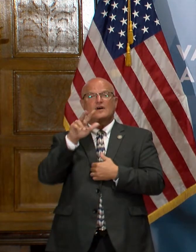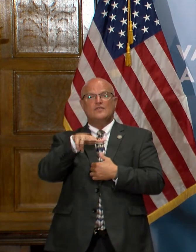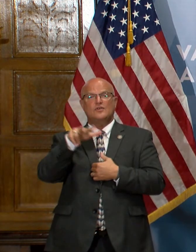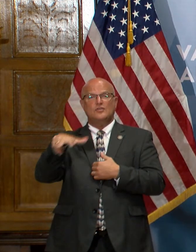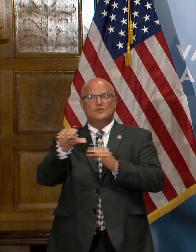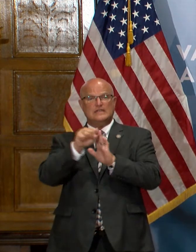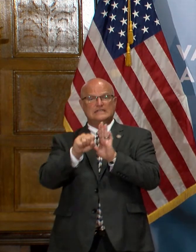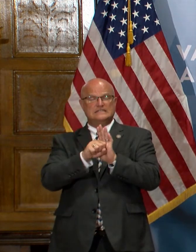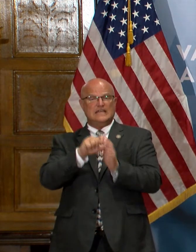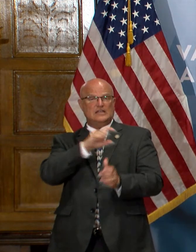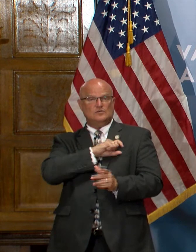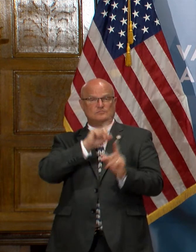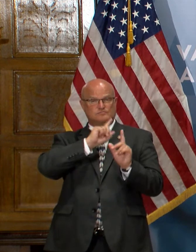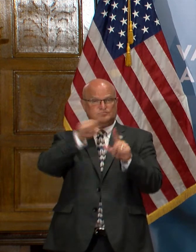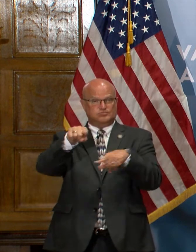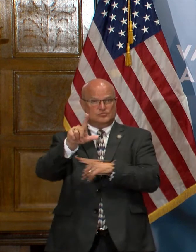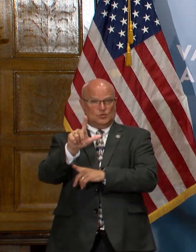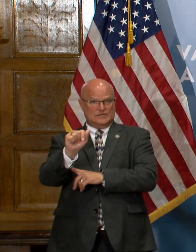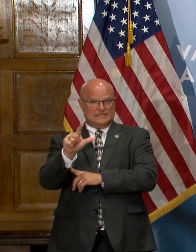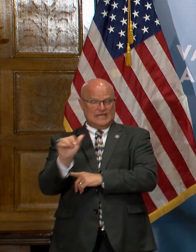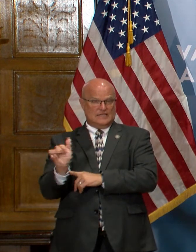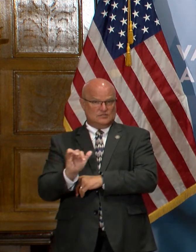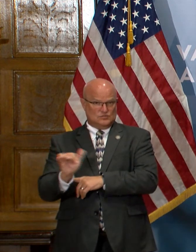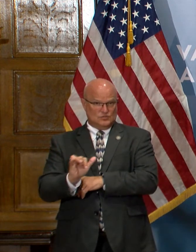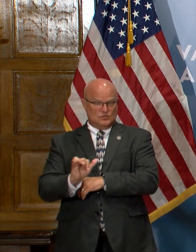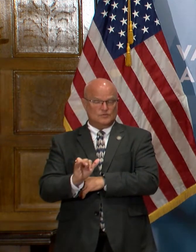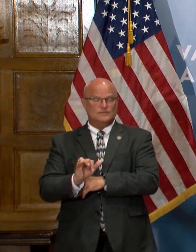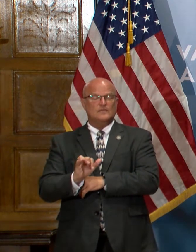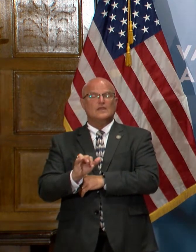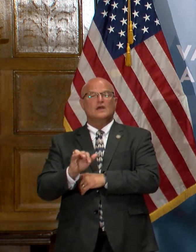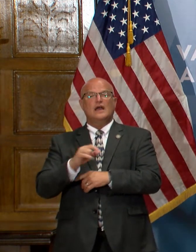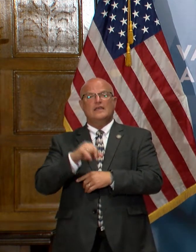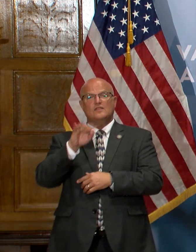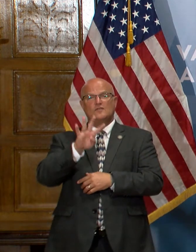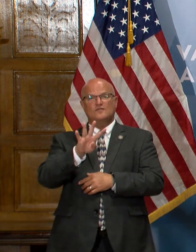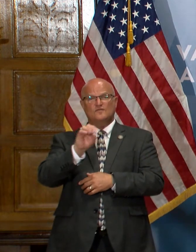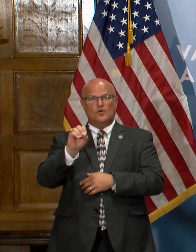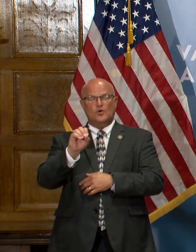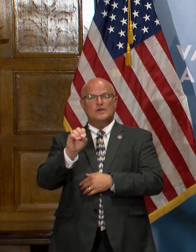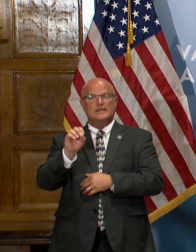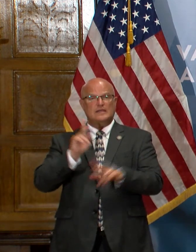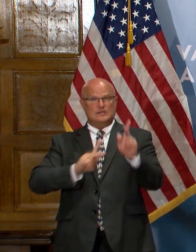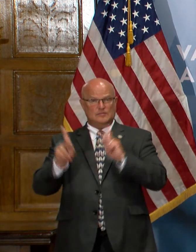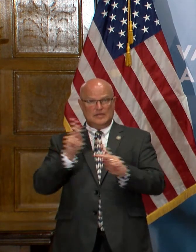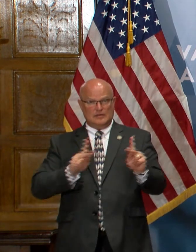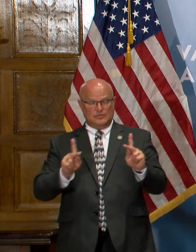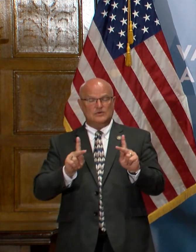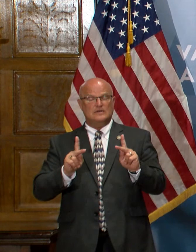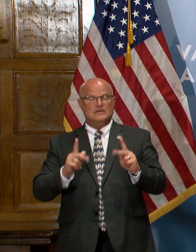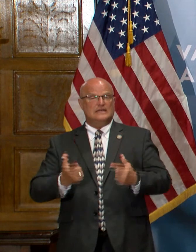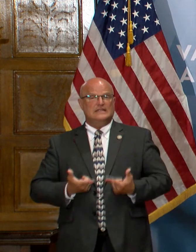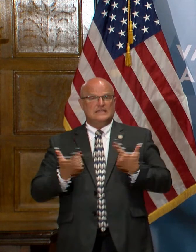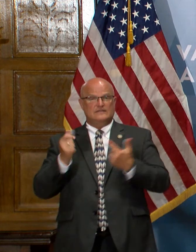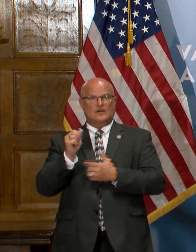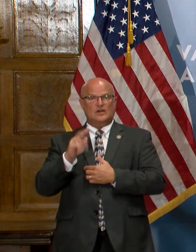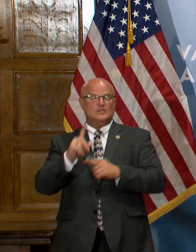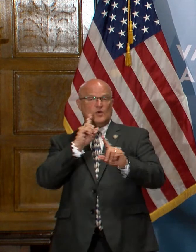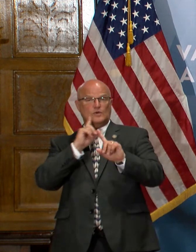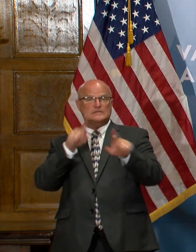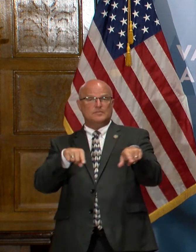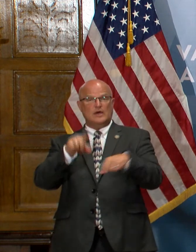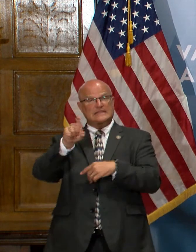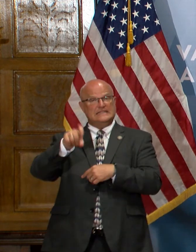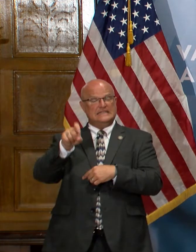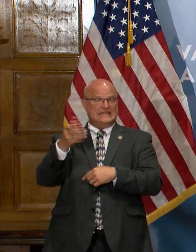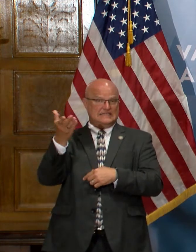33 state troopers to Louisiana, in addition to the 40 civilians that are responding to